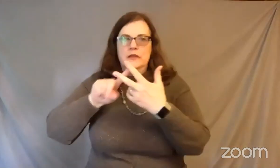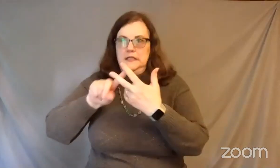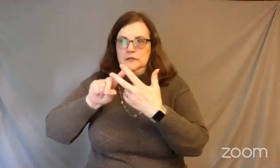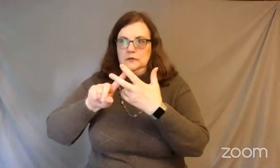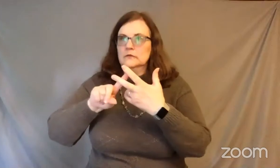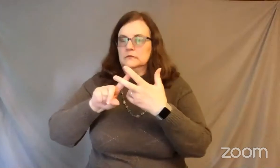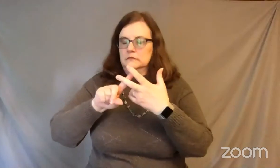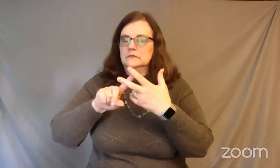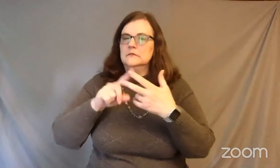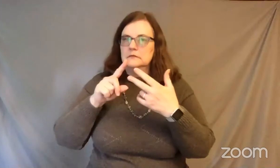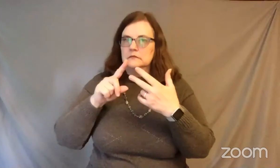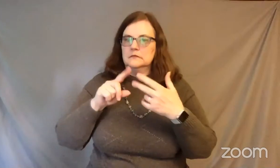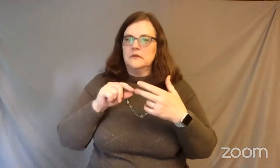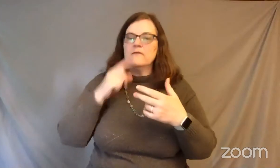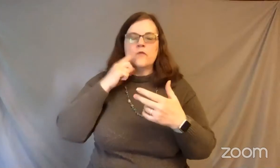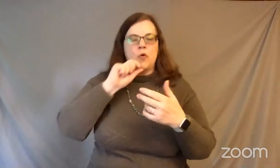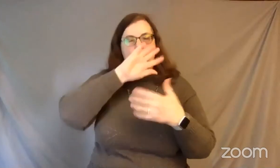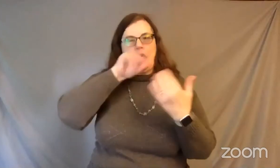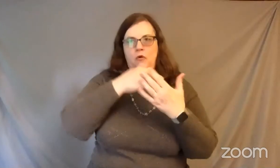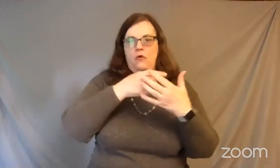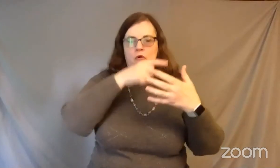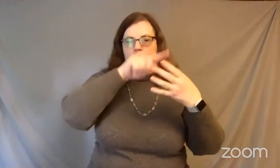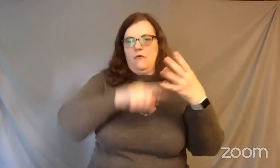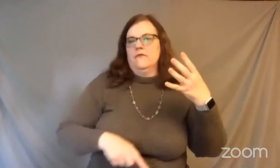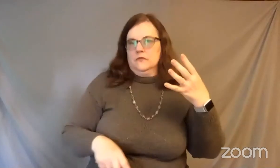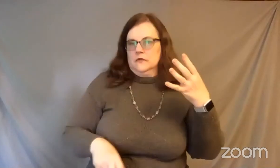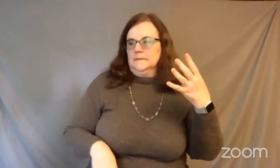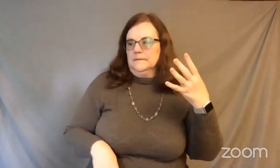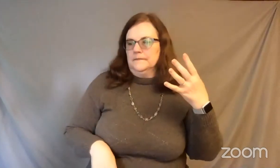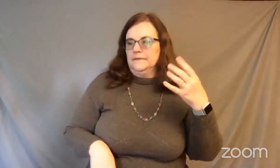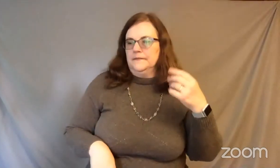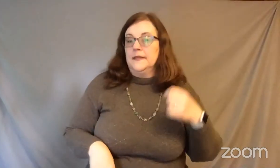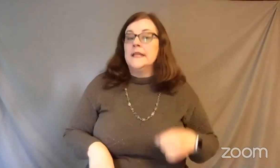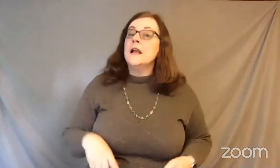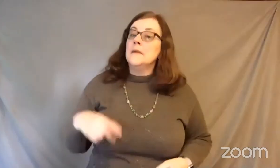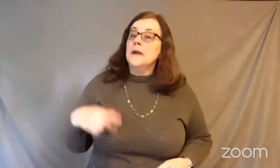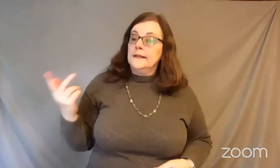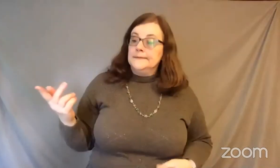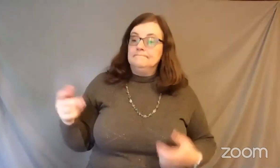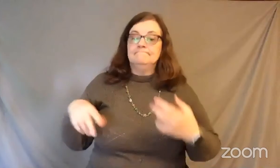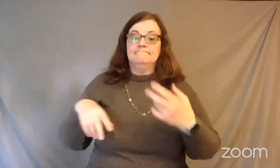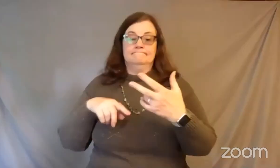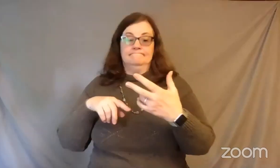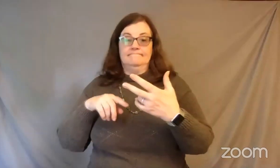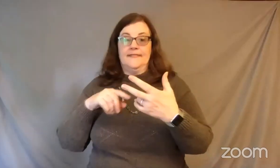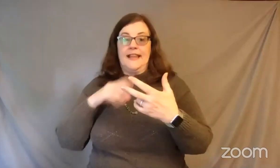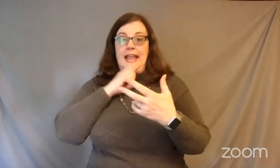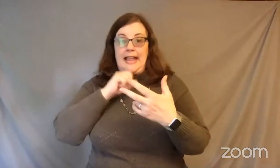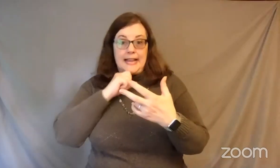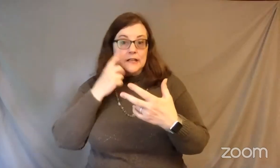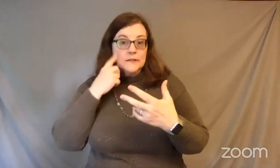on information, there was a significant difference between the other 2 for all 4 children.